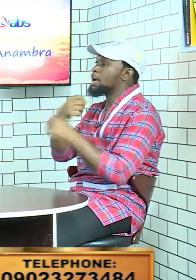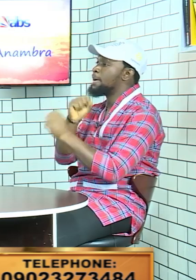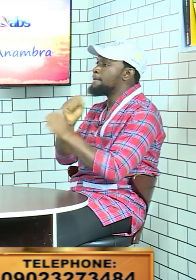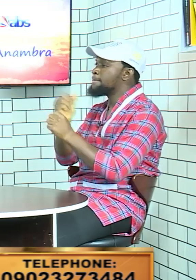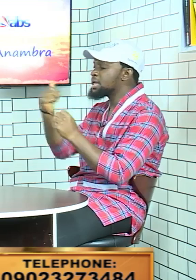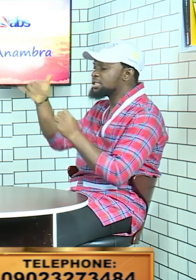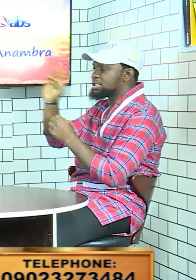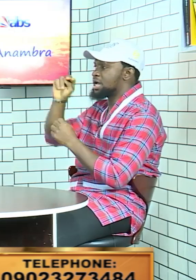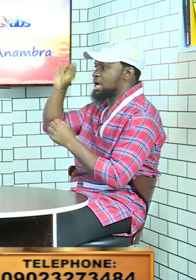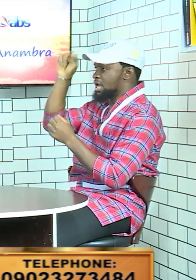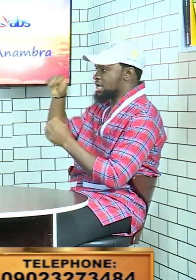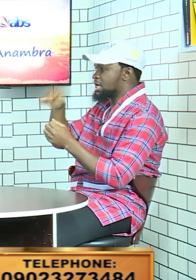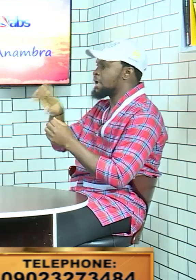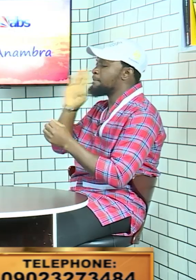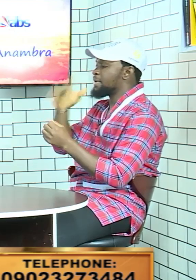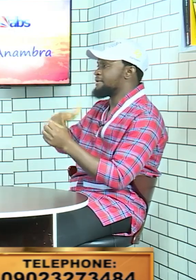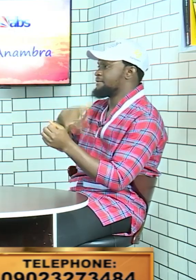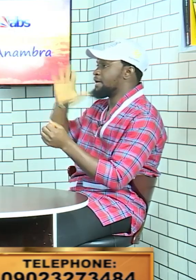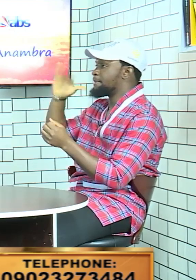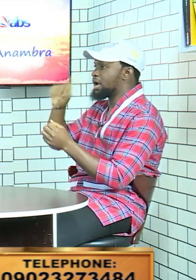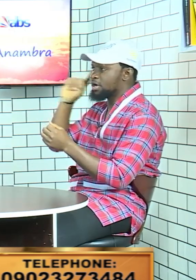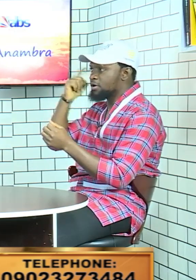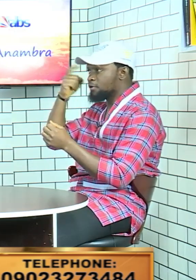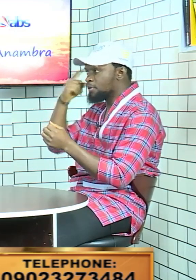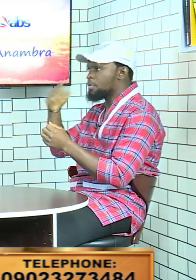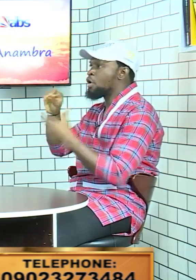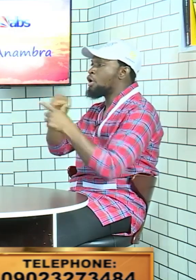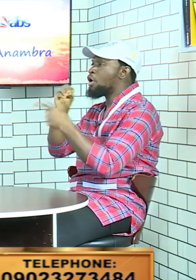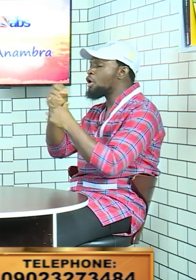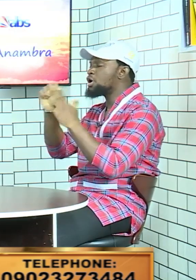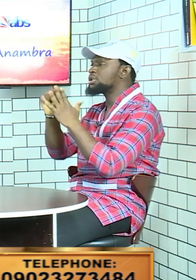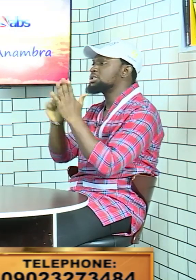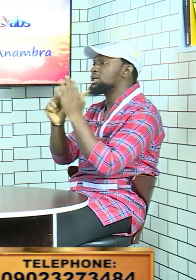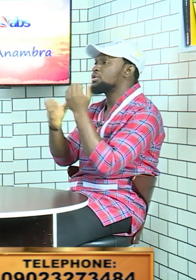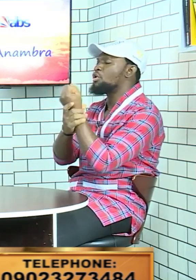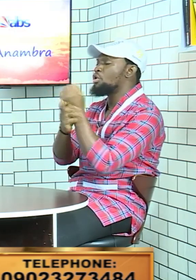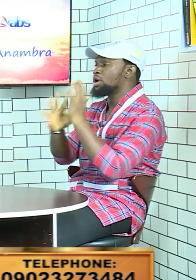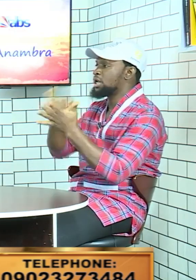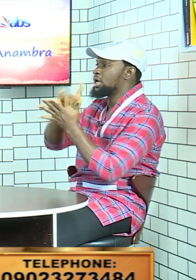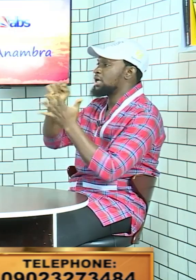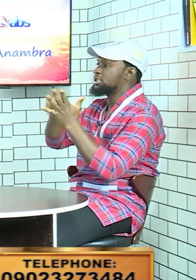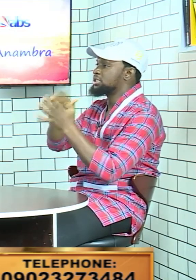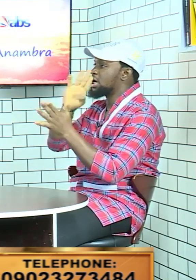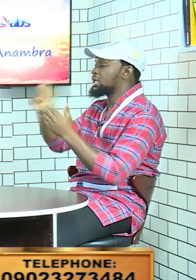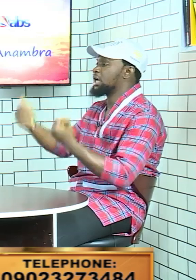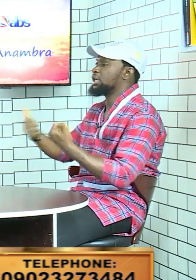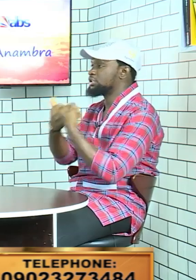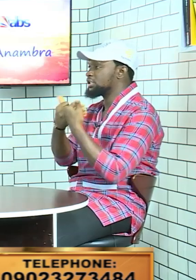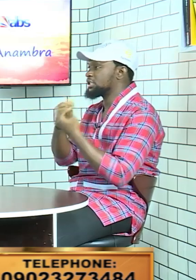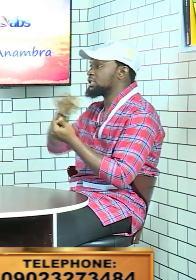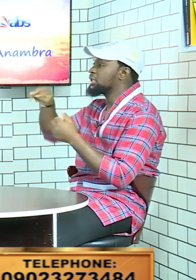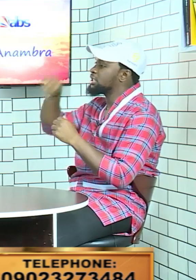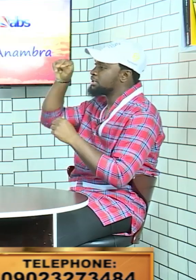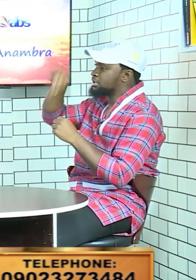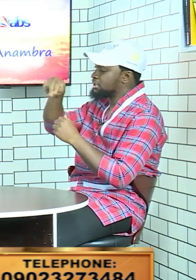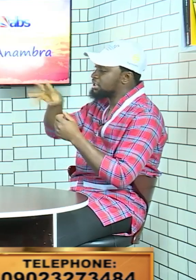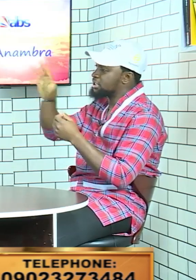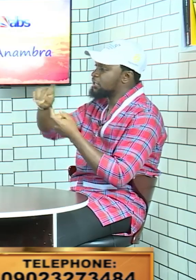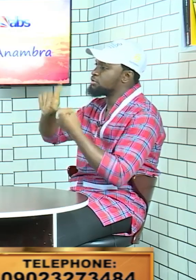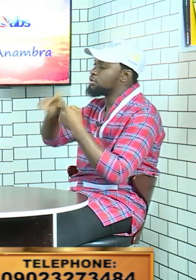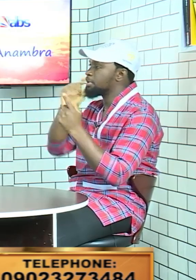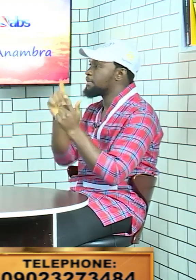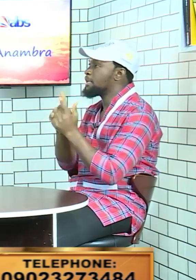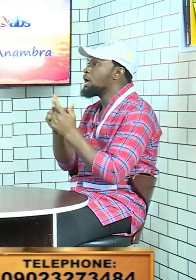their needs being felt by the government, tell the government or stakeholders around them that these are their challenges and they need them to be